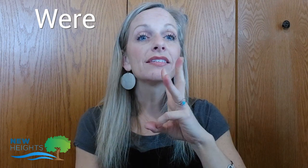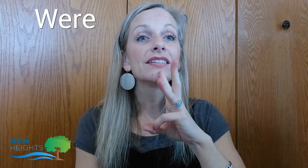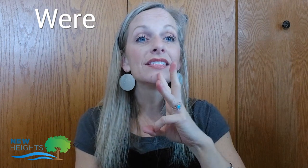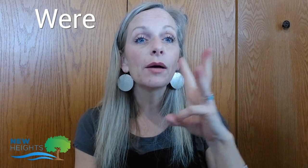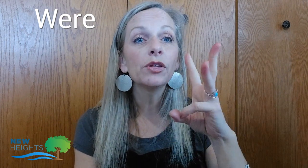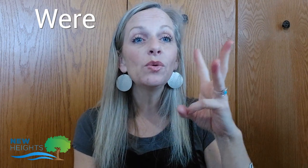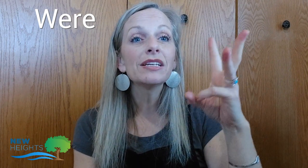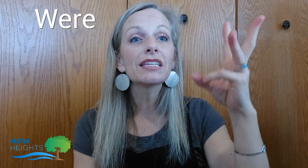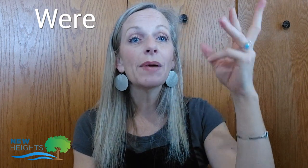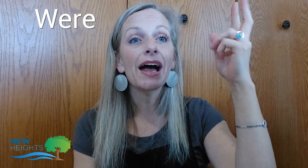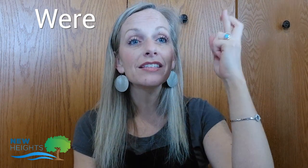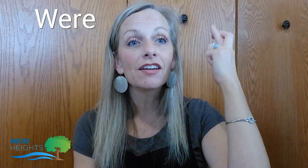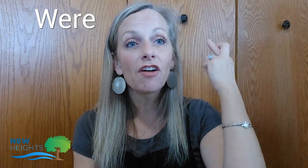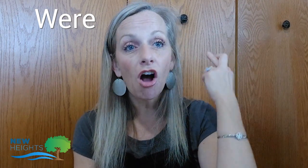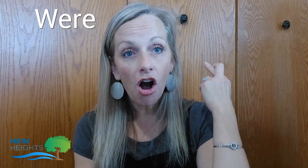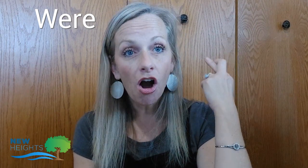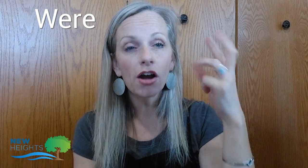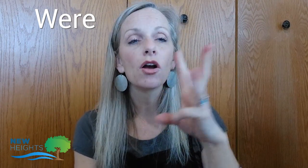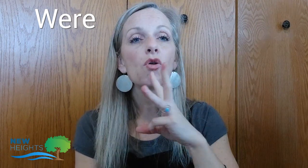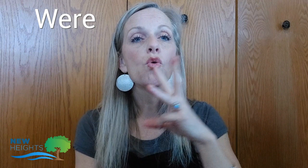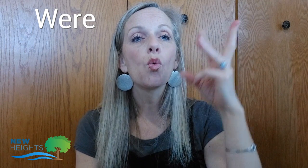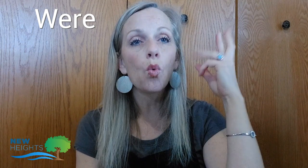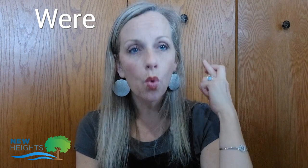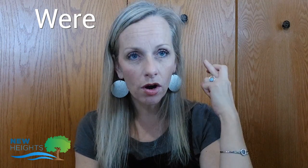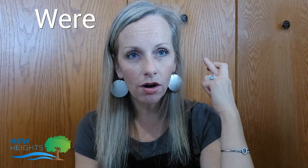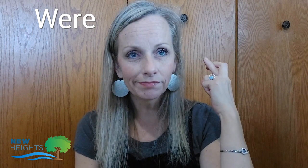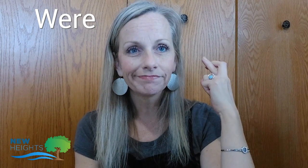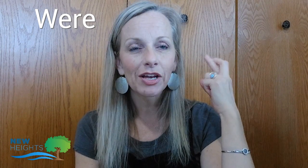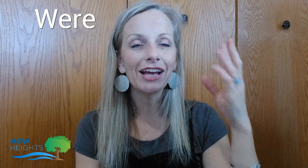a W into the past of are. Were. All right.